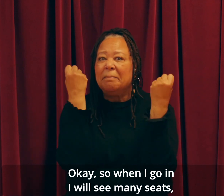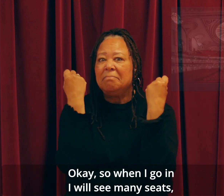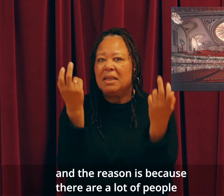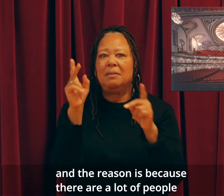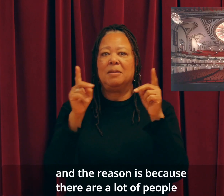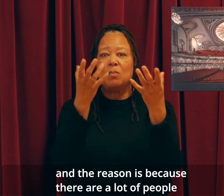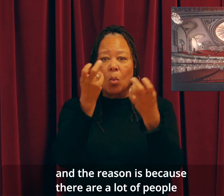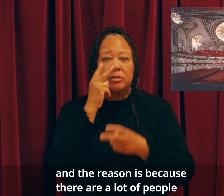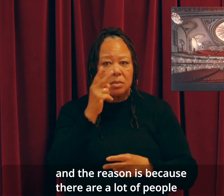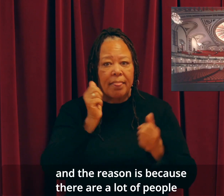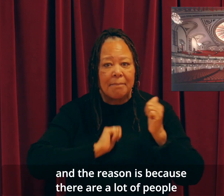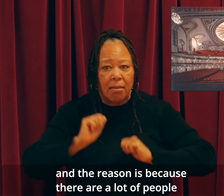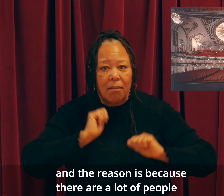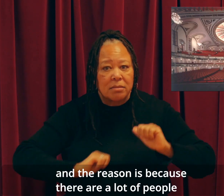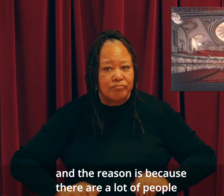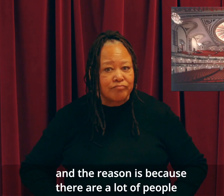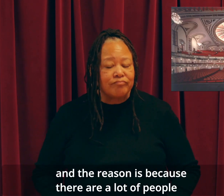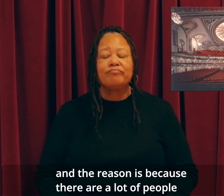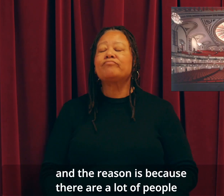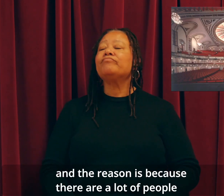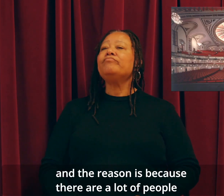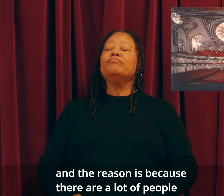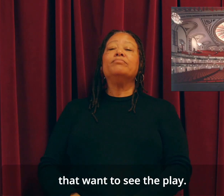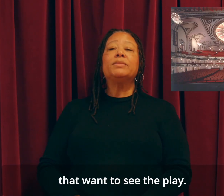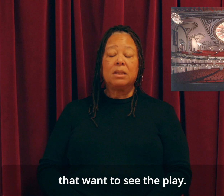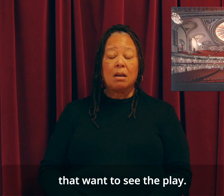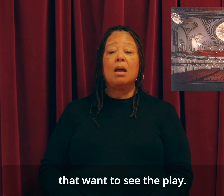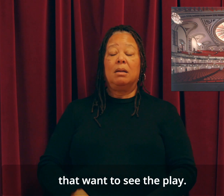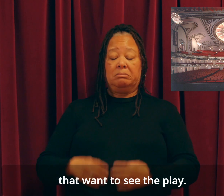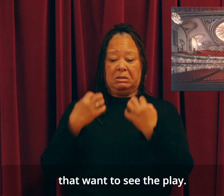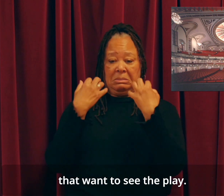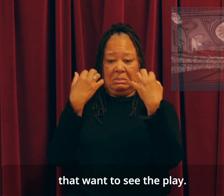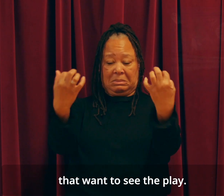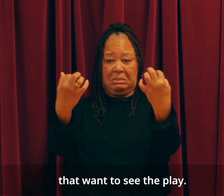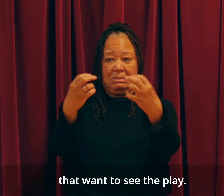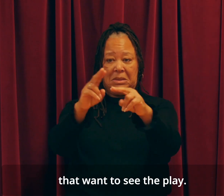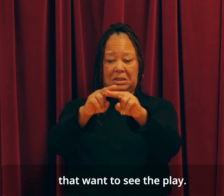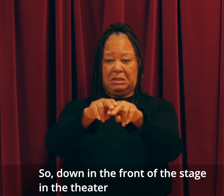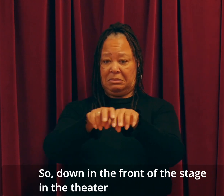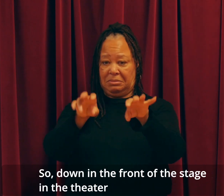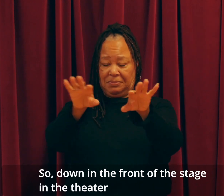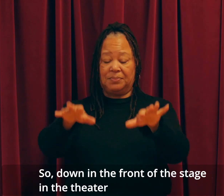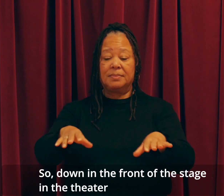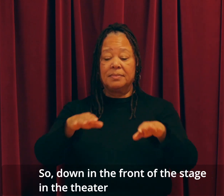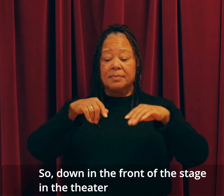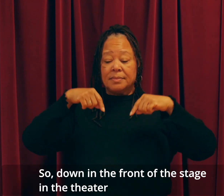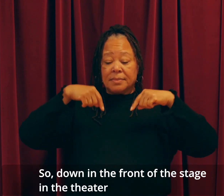And the reason is because there are a lot of people that want to come see the play. So, down in the front of the